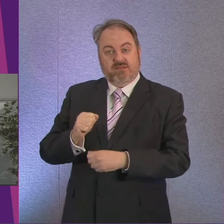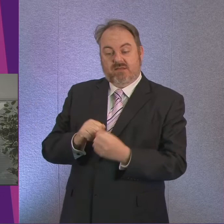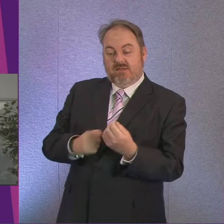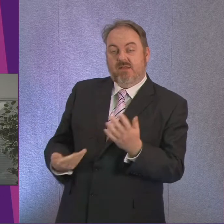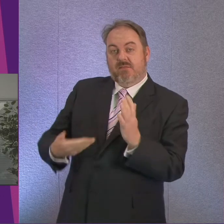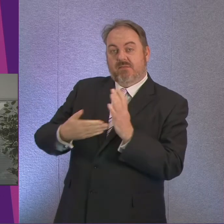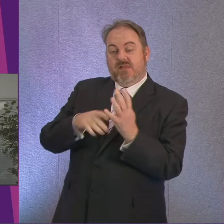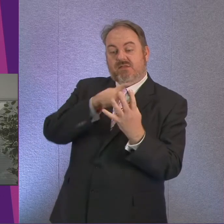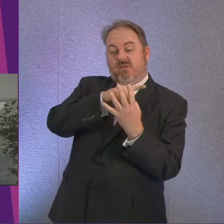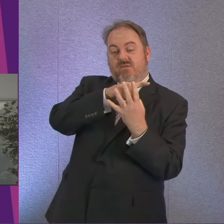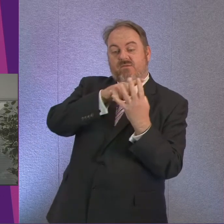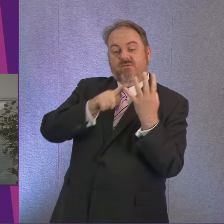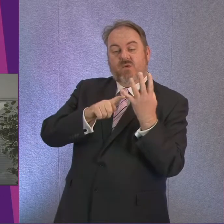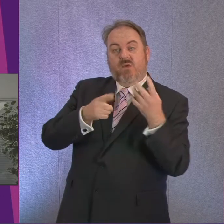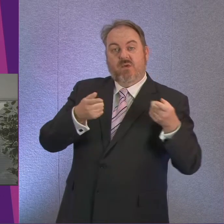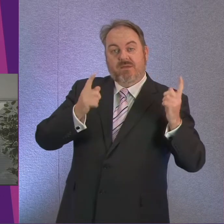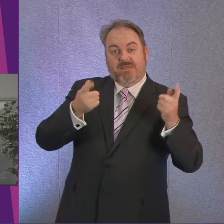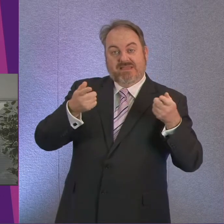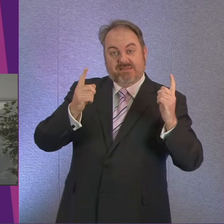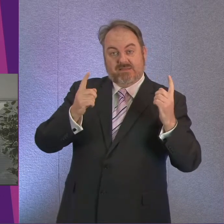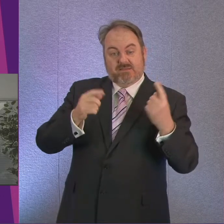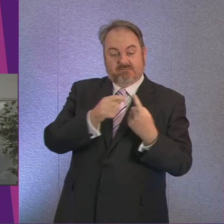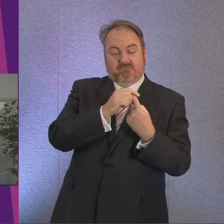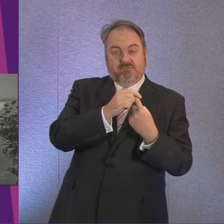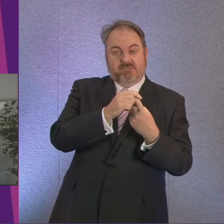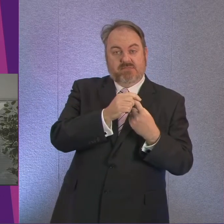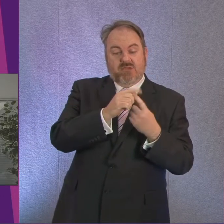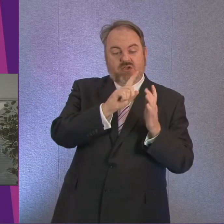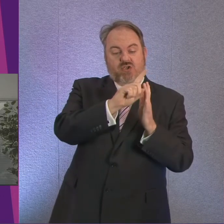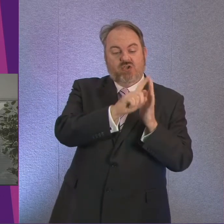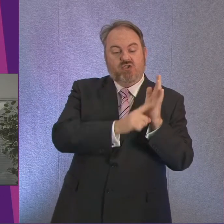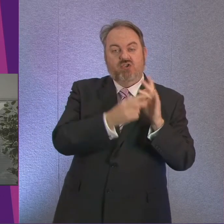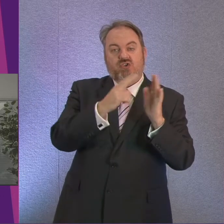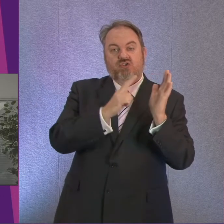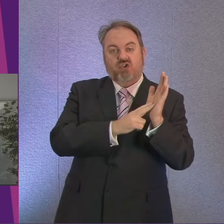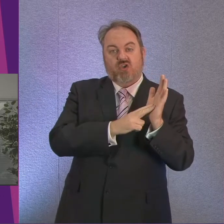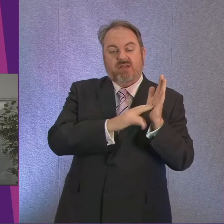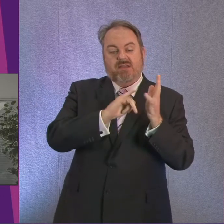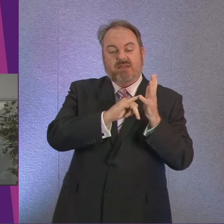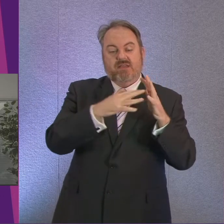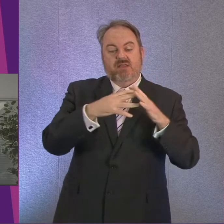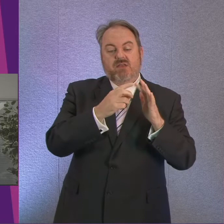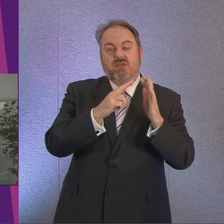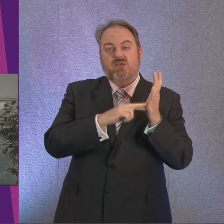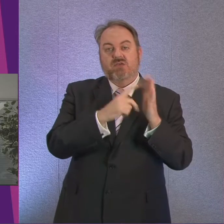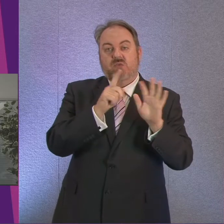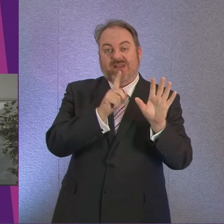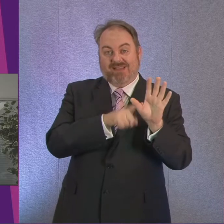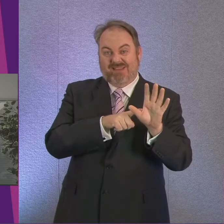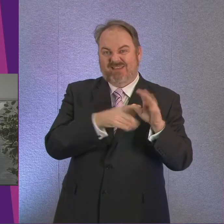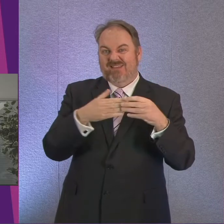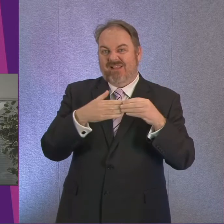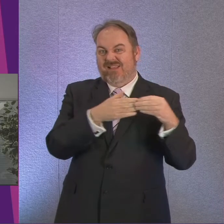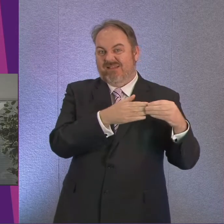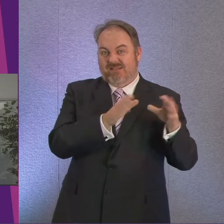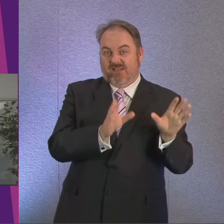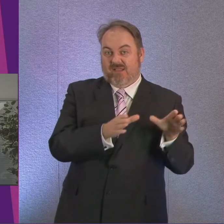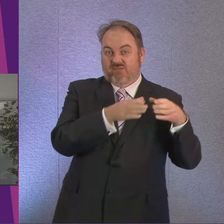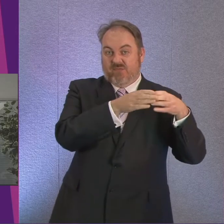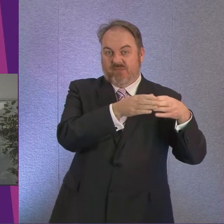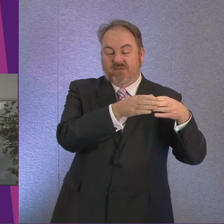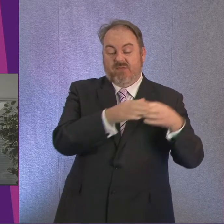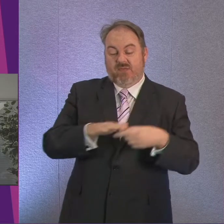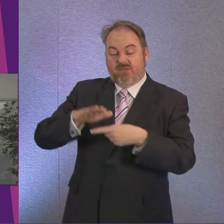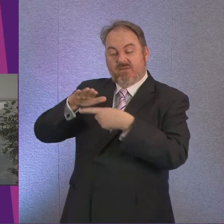the education and skills team led by Cabinet Secretary John Swinney. Now we're going to go straight to questions, and I'm going to start with the first